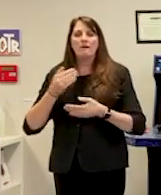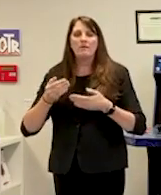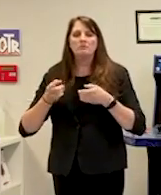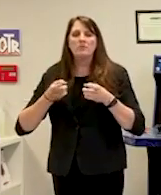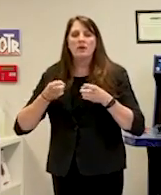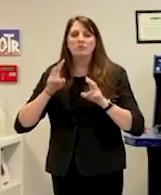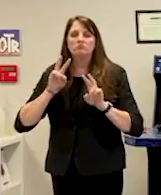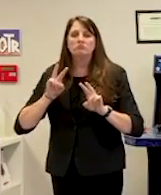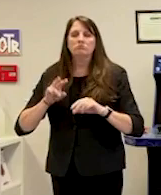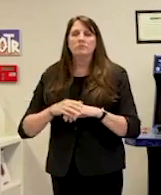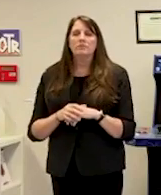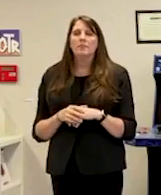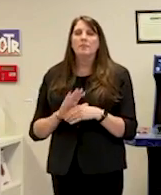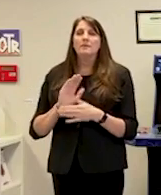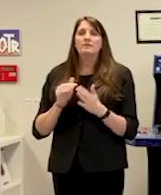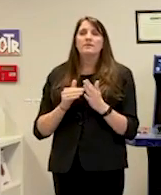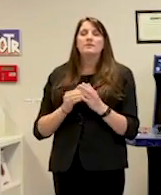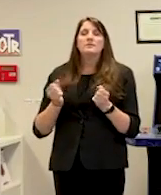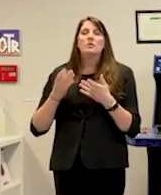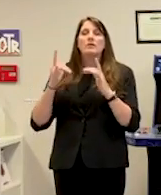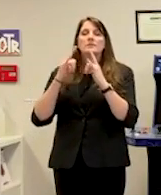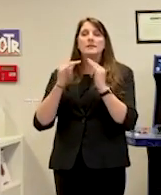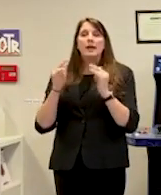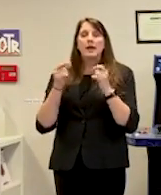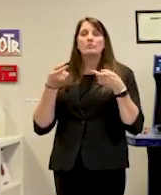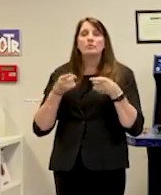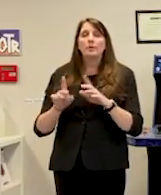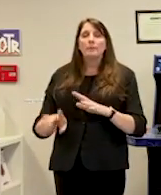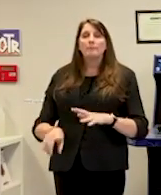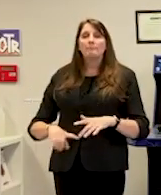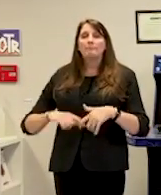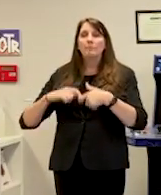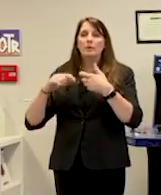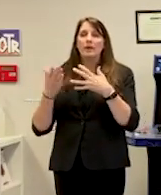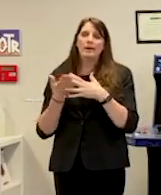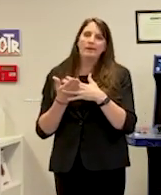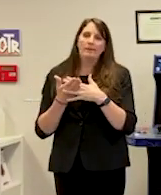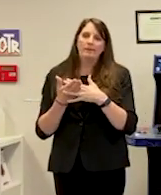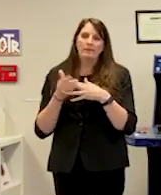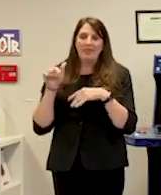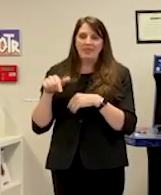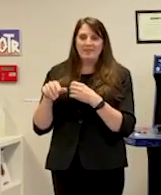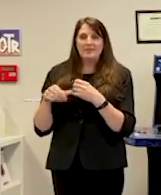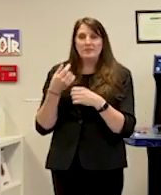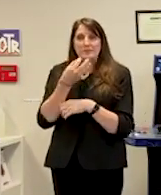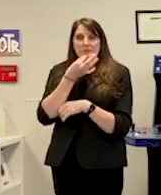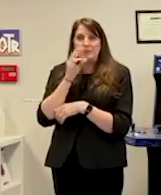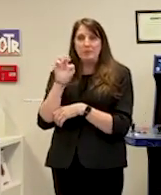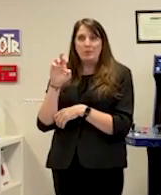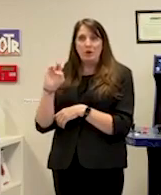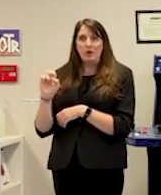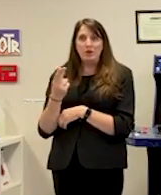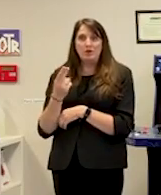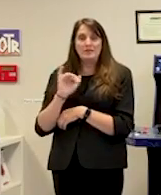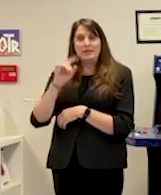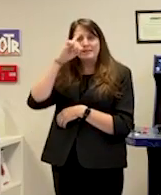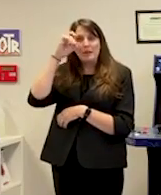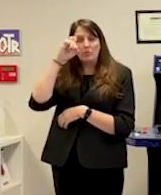center offers camps during breaks, including one coming up in this March and over the summer. And these camps are free of